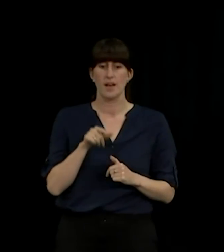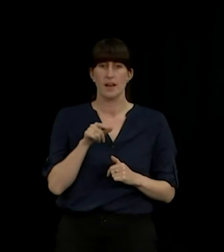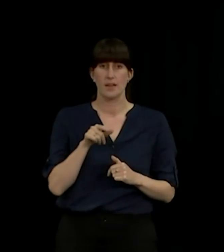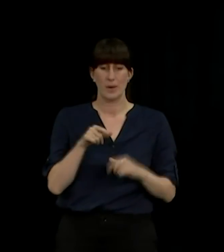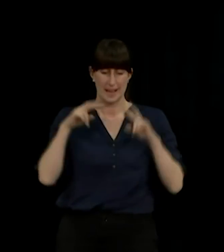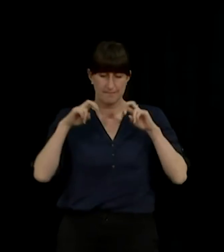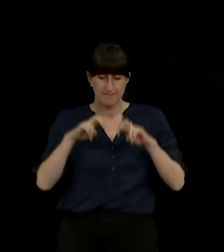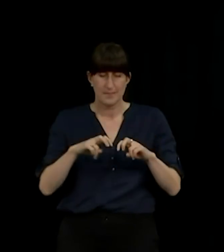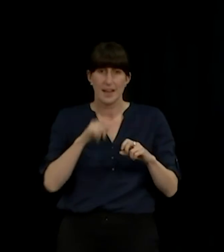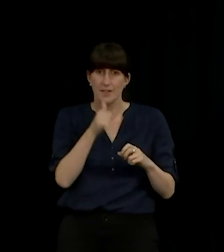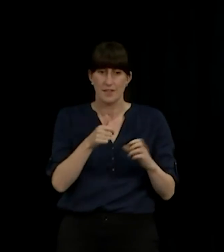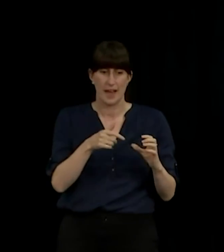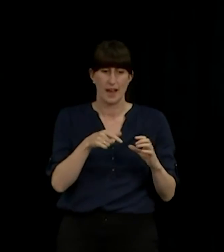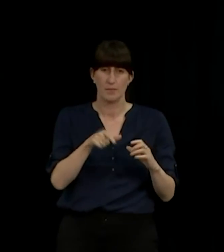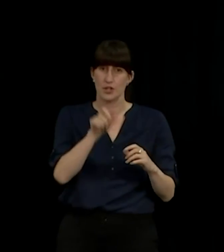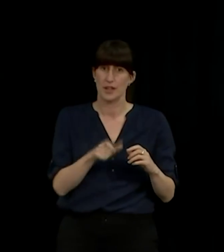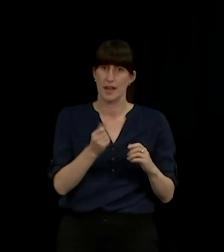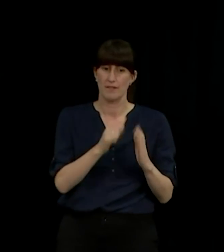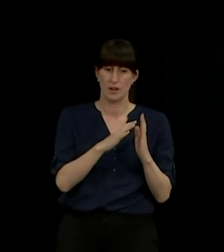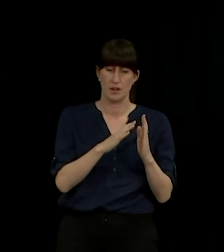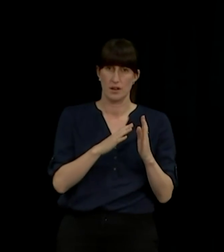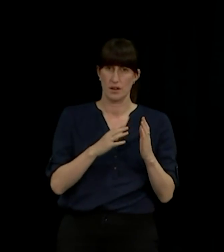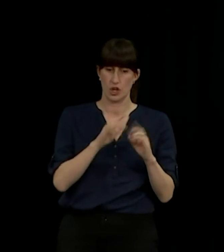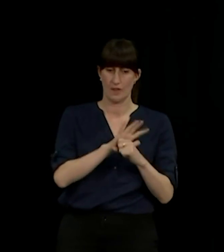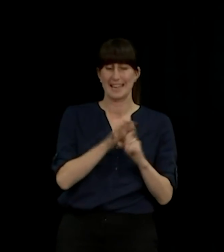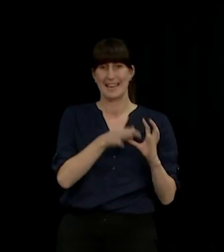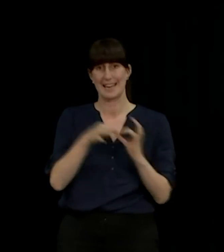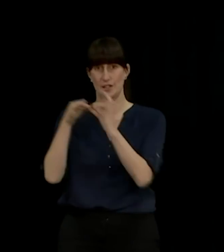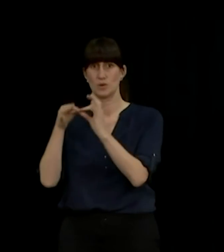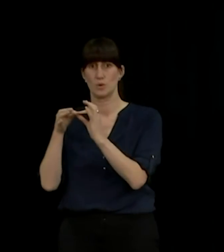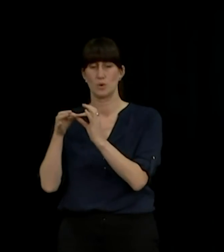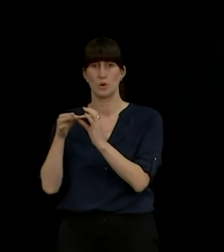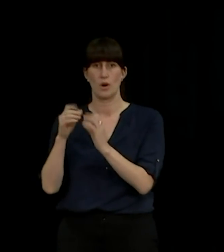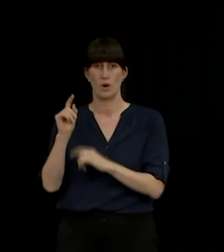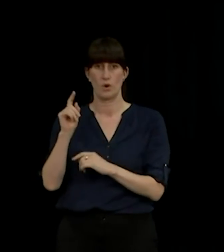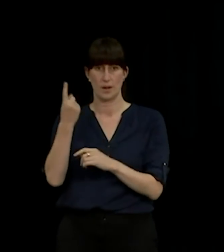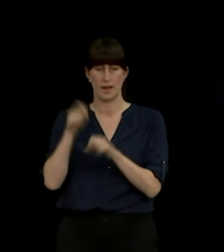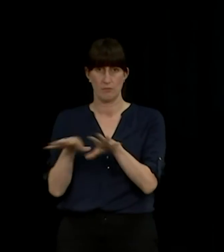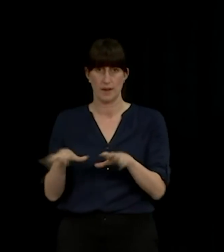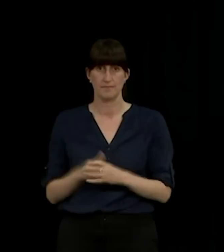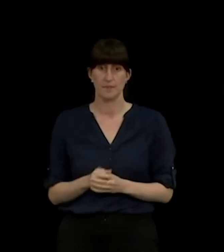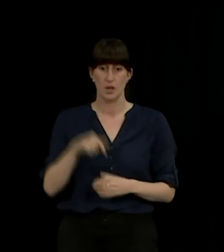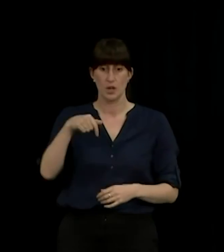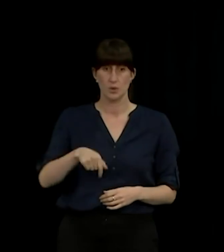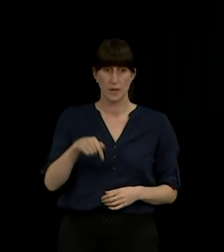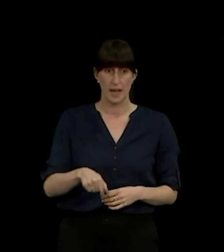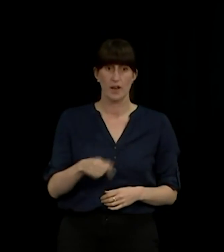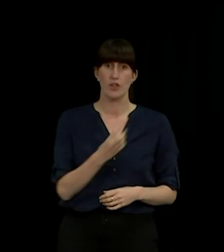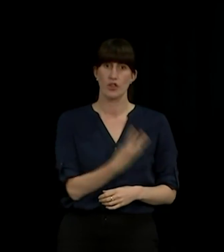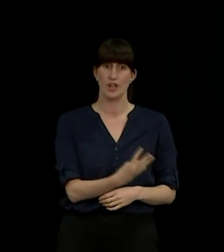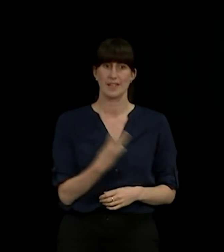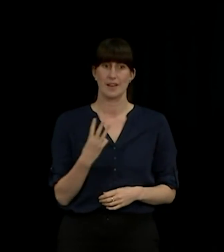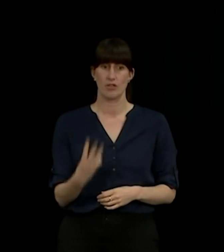briefly then on hospitalisations, 26 people in hospital today, the majority in Auckland, and as I mentioned earlier, the 1